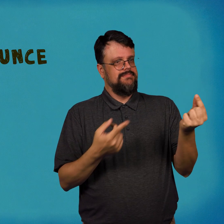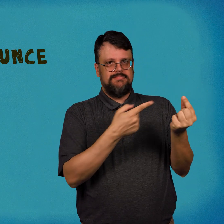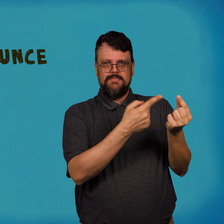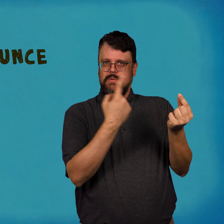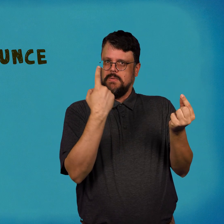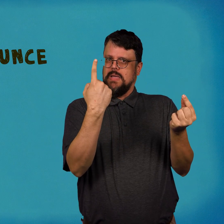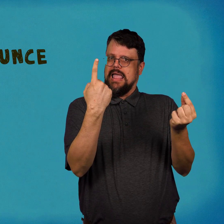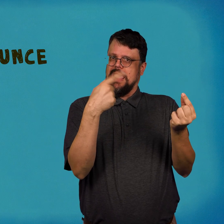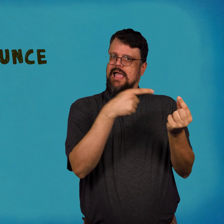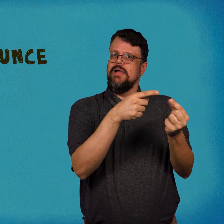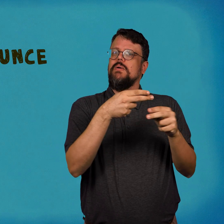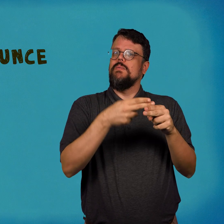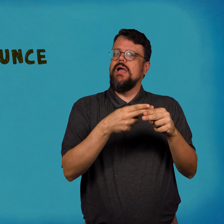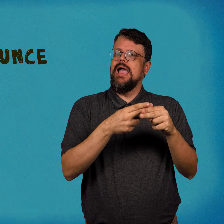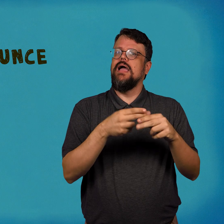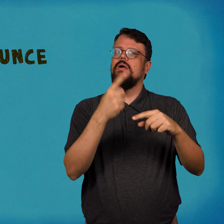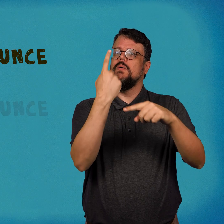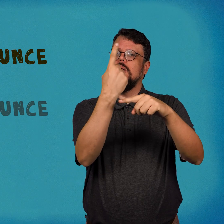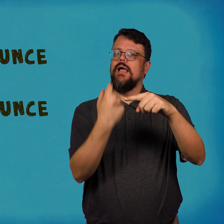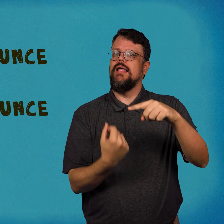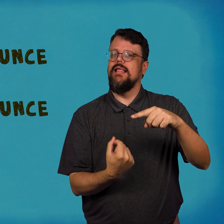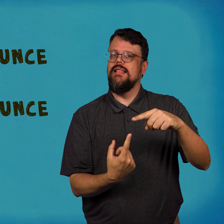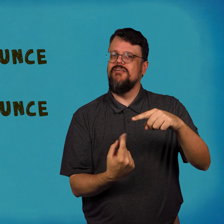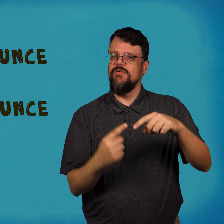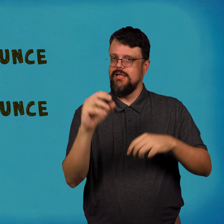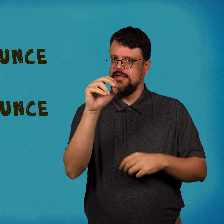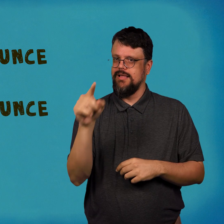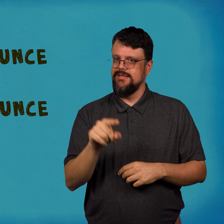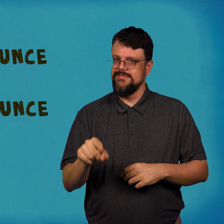Each penny weighs one eleventh of an ounce.